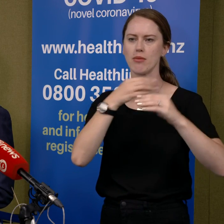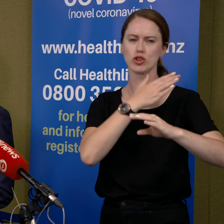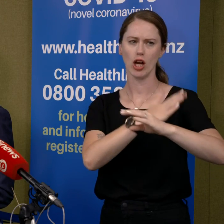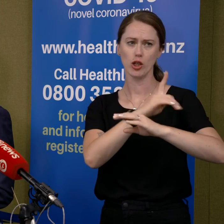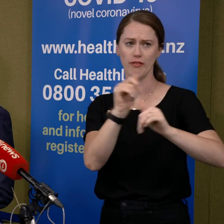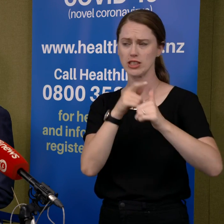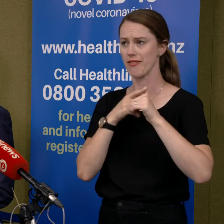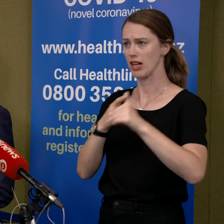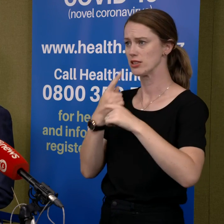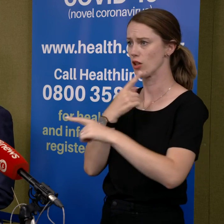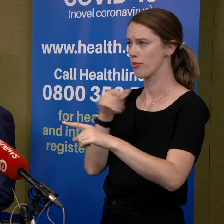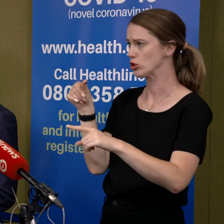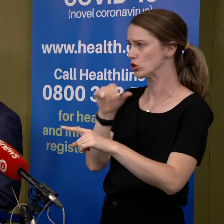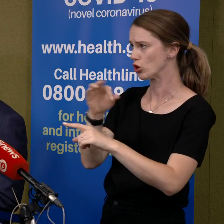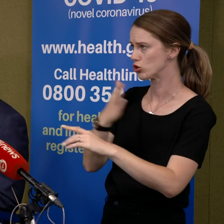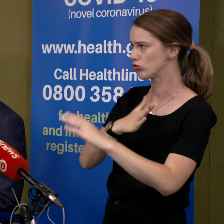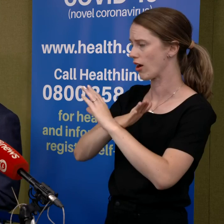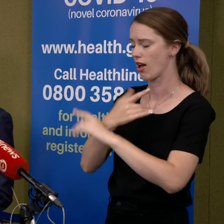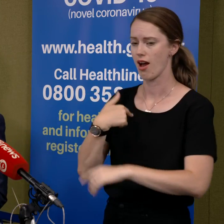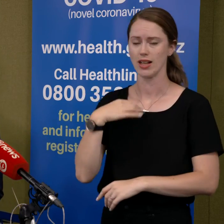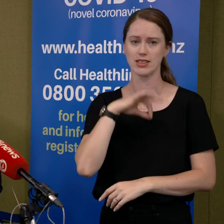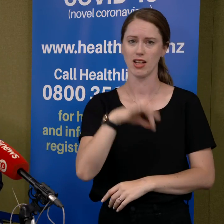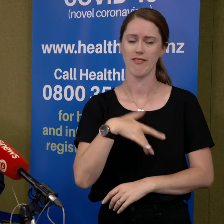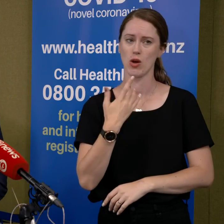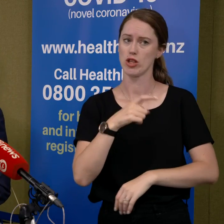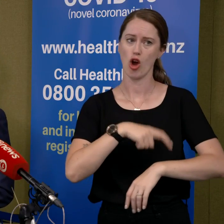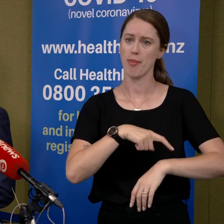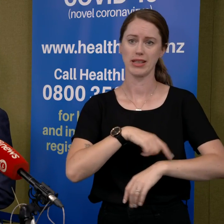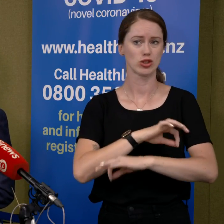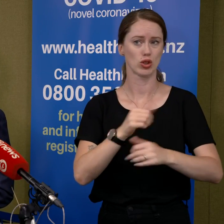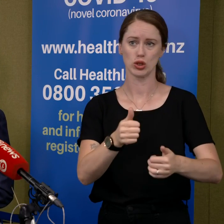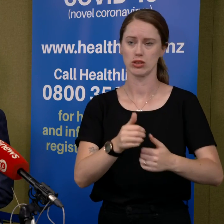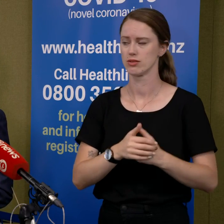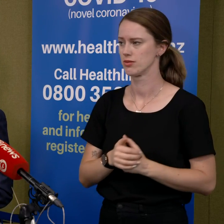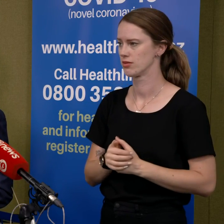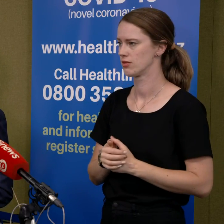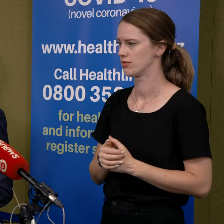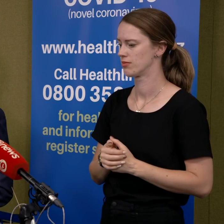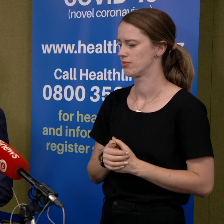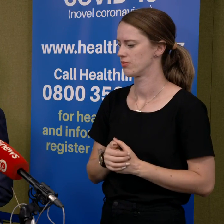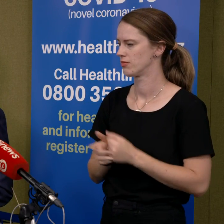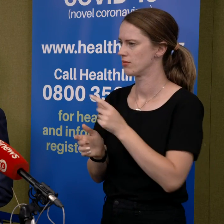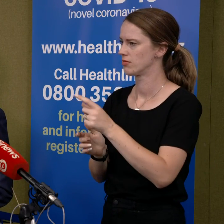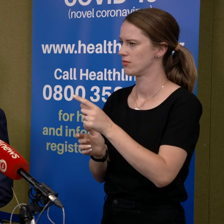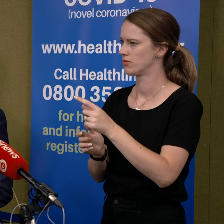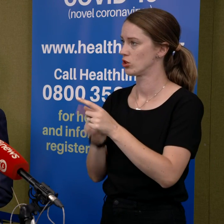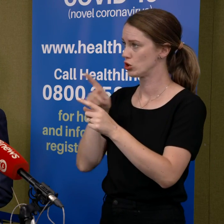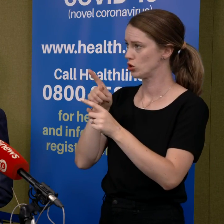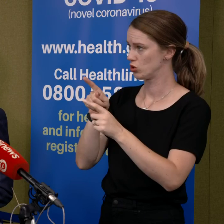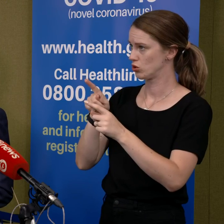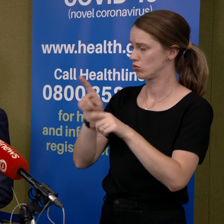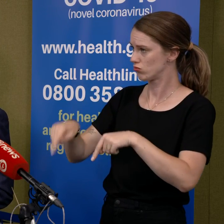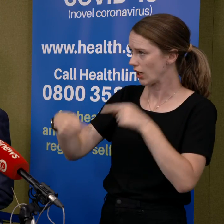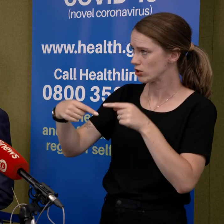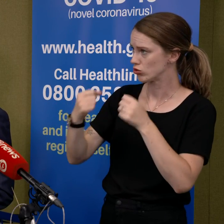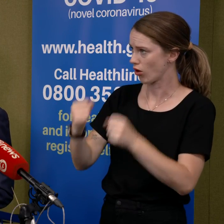shouldn't be doing this? I suggested I didn't think the timing was very good. How much did you push back on them?